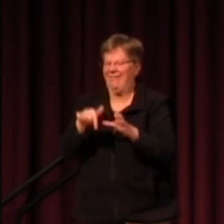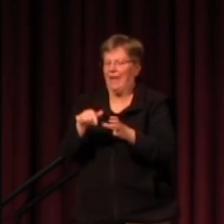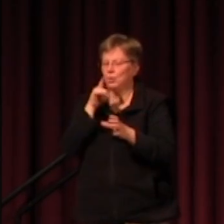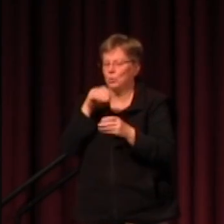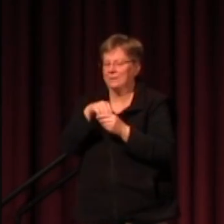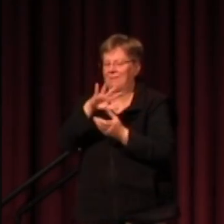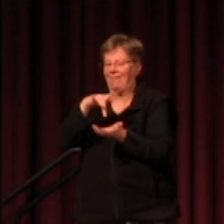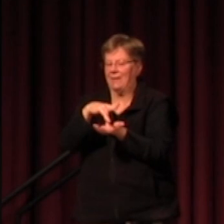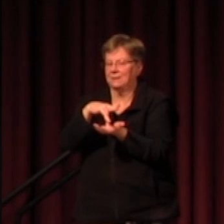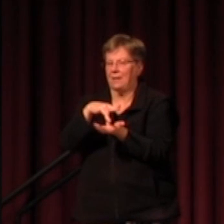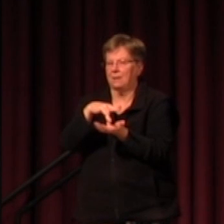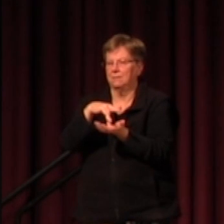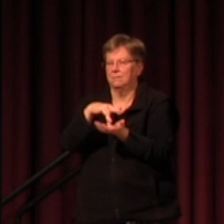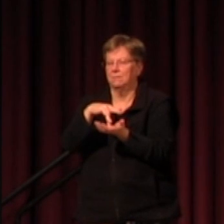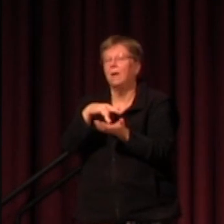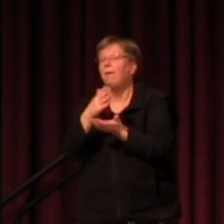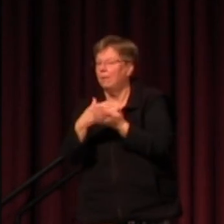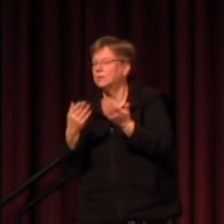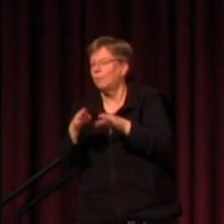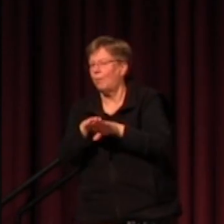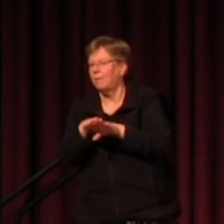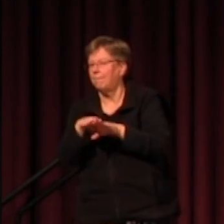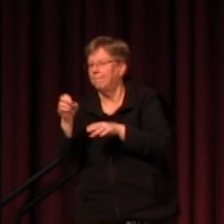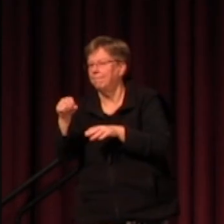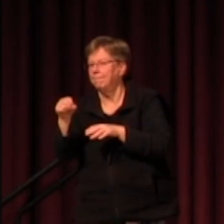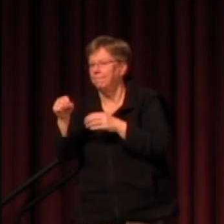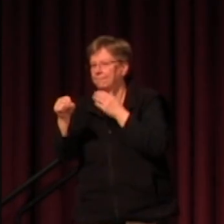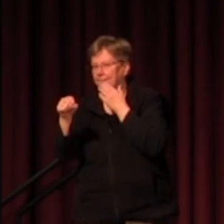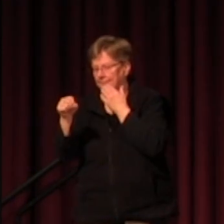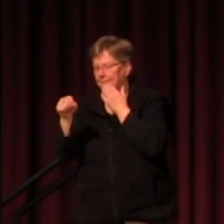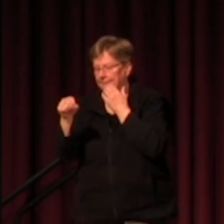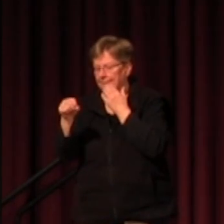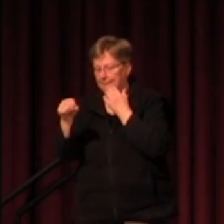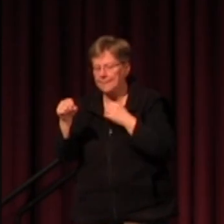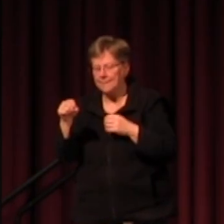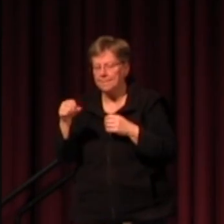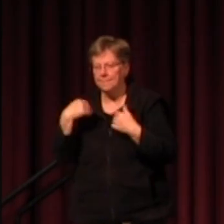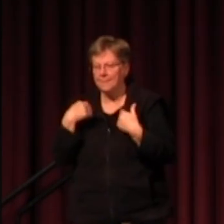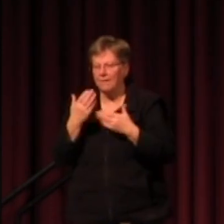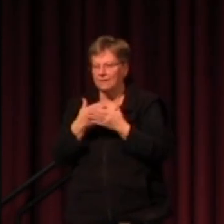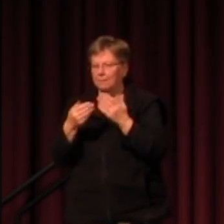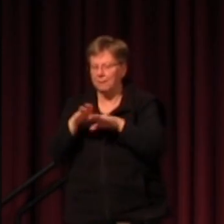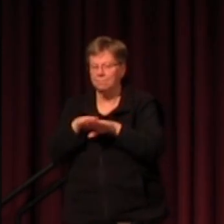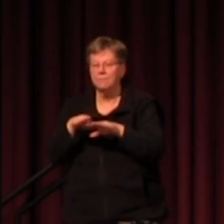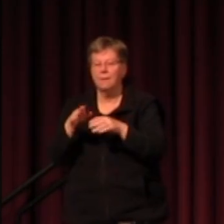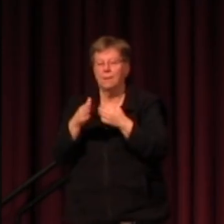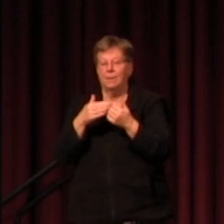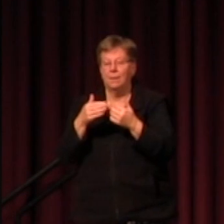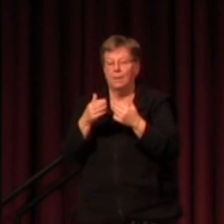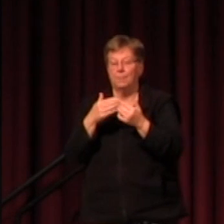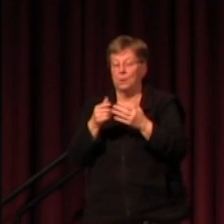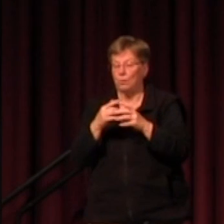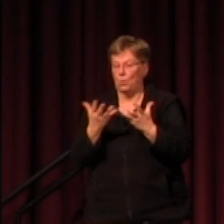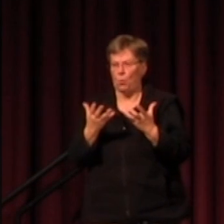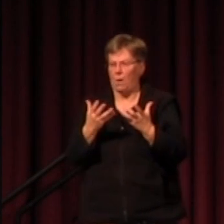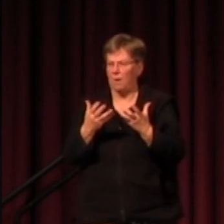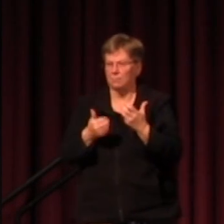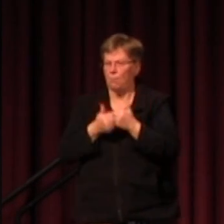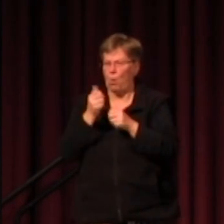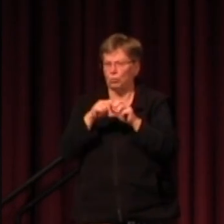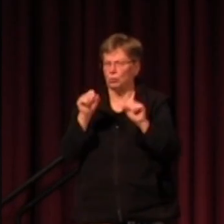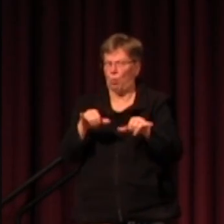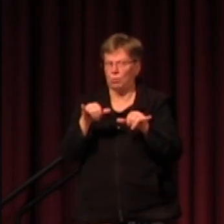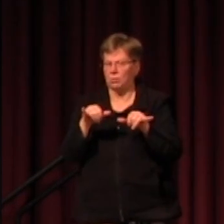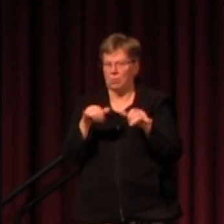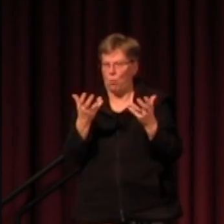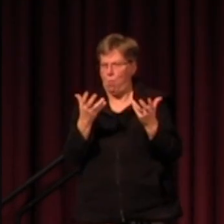In most systems, there is an overlap. Certainly systems that are designed around predominance, there's an overlap between what is socially predominant in that system